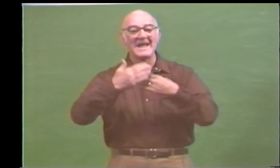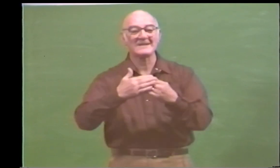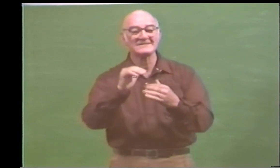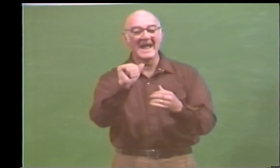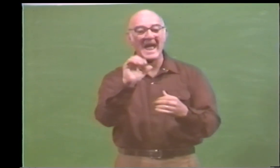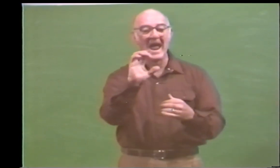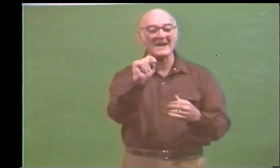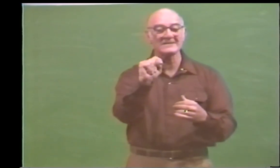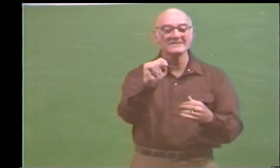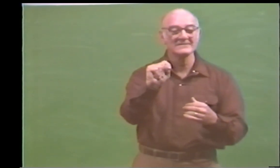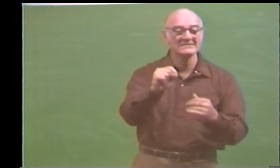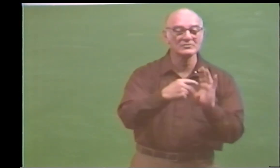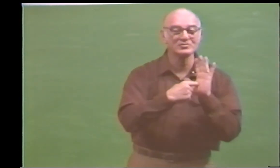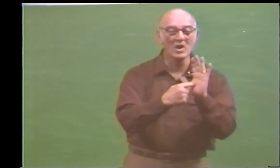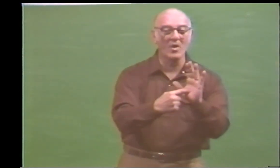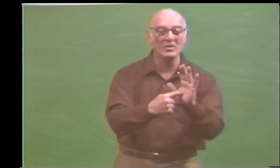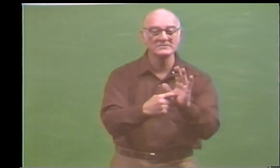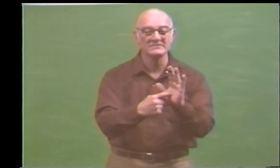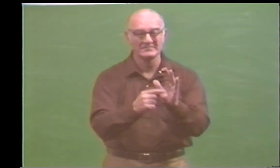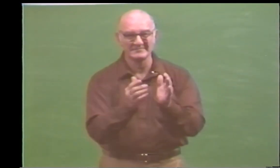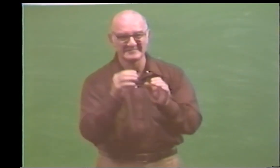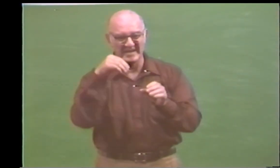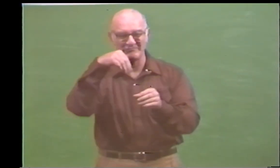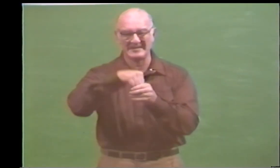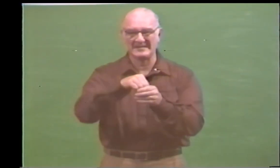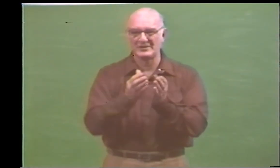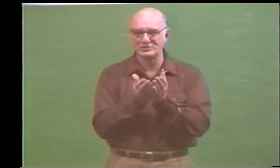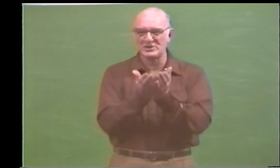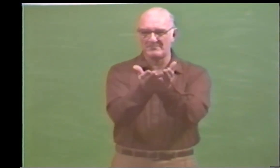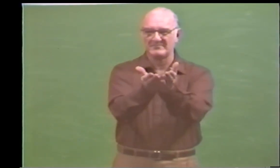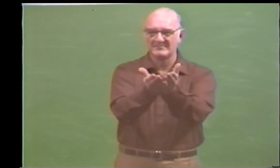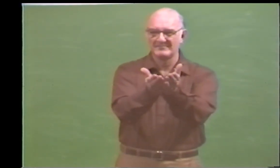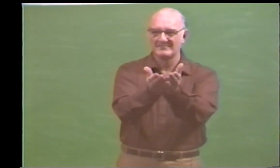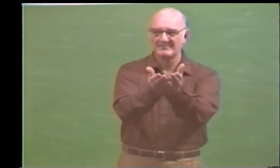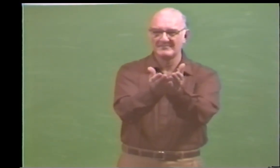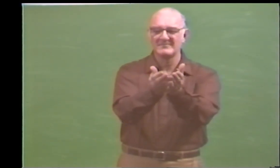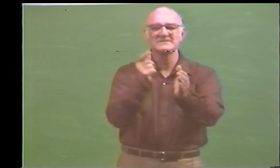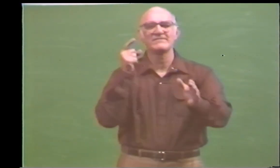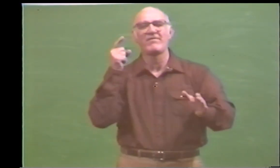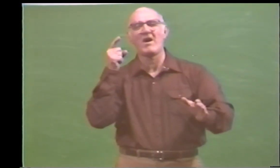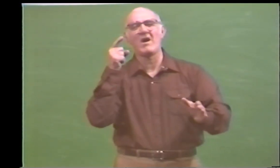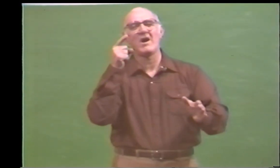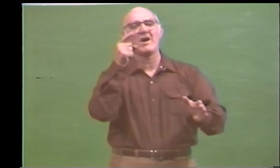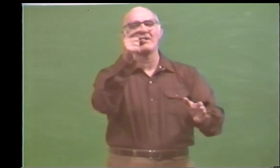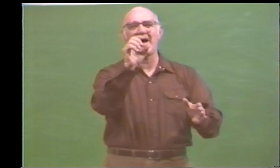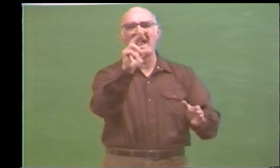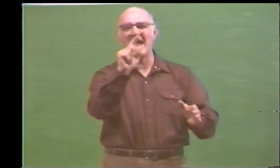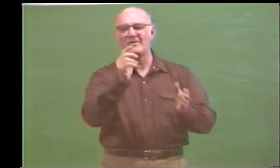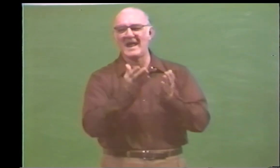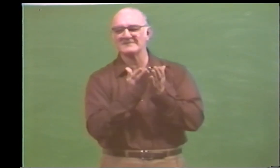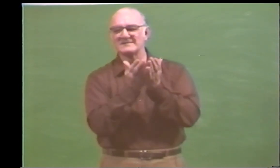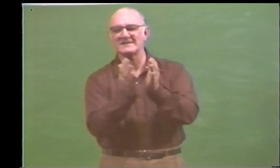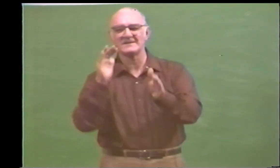Next act shows they're in the ship. It's far out at sea.